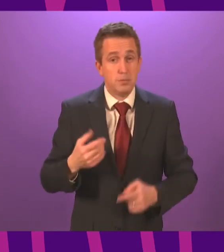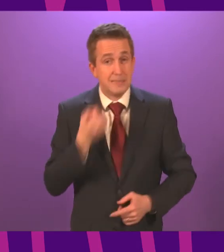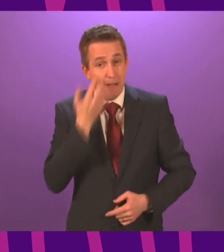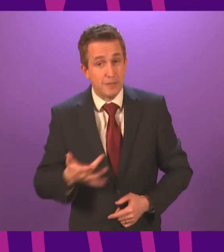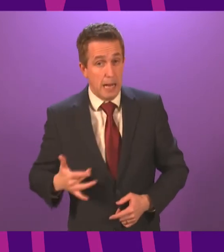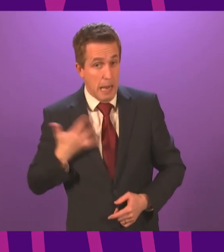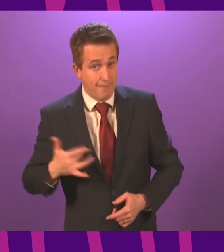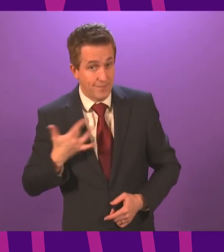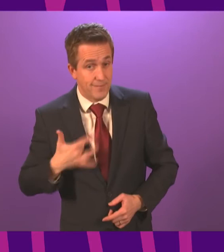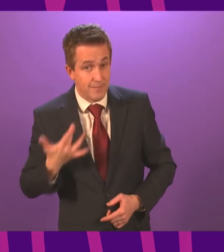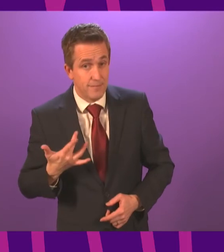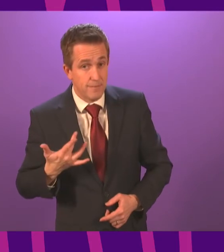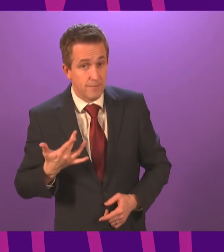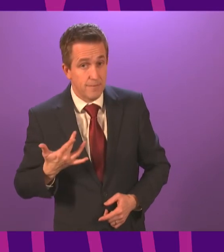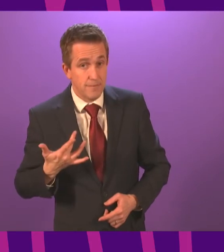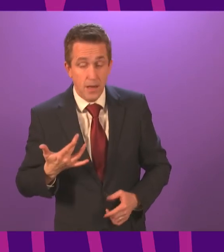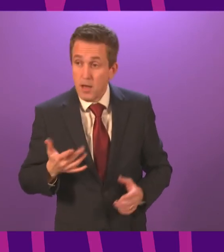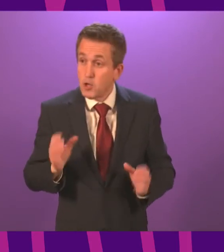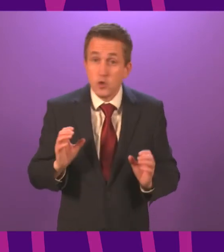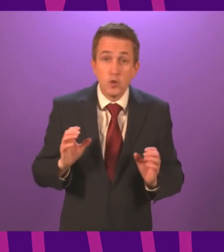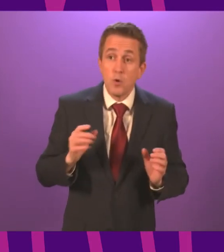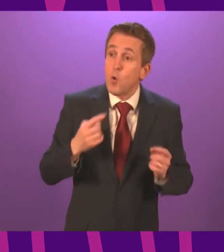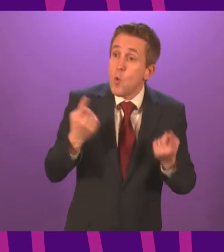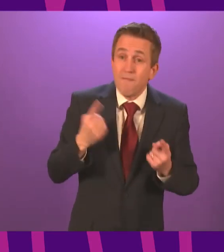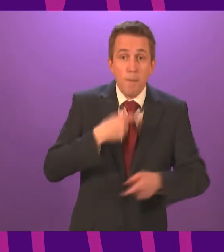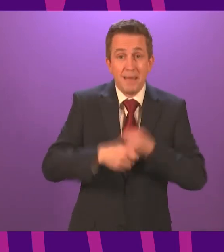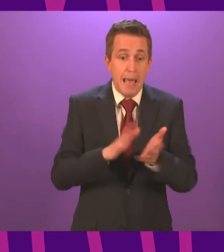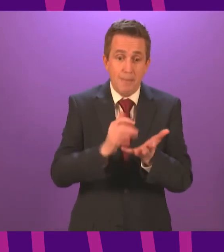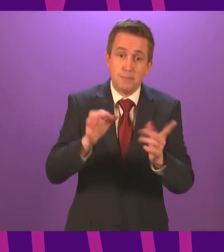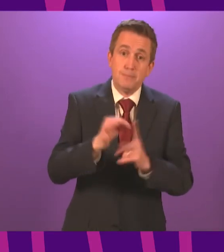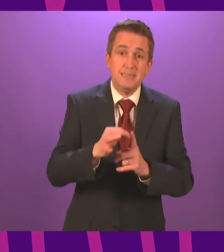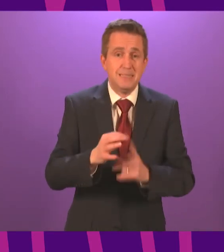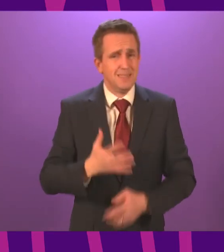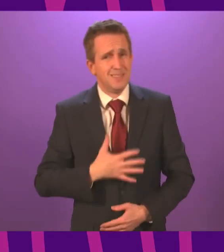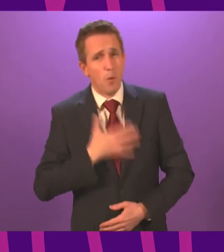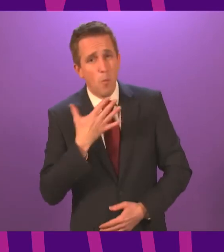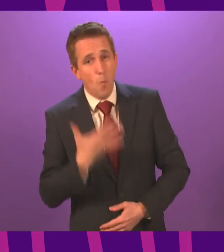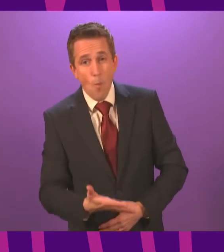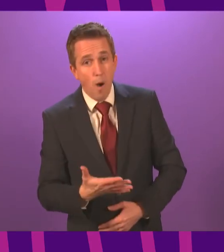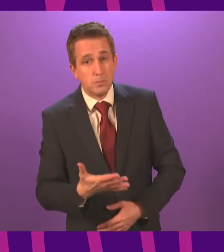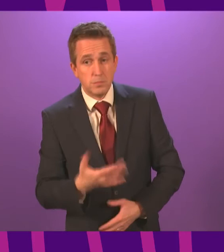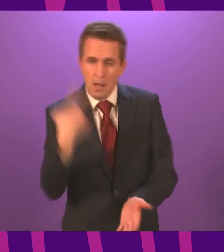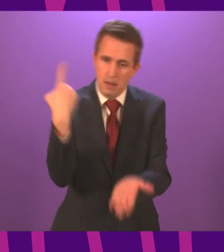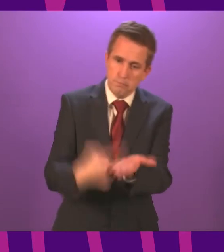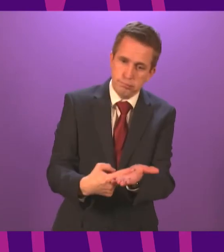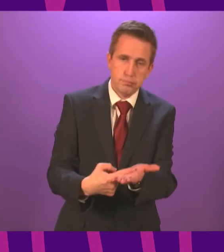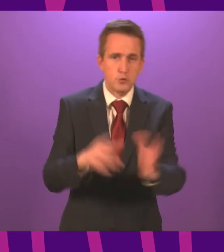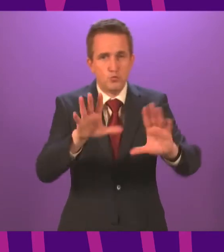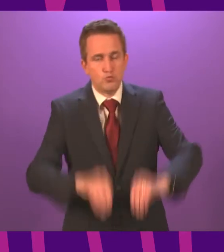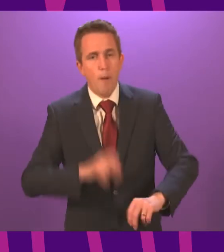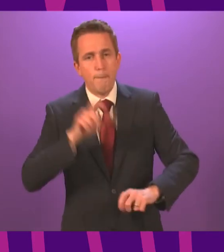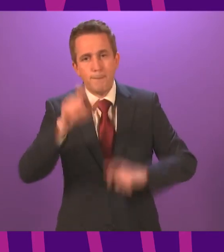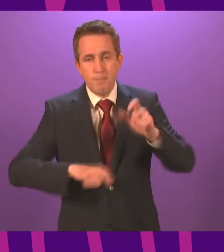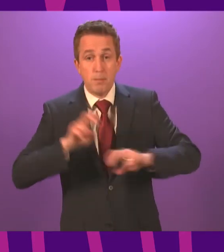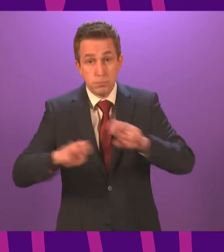of us would genuinely, who've come into politics, would ever want to see ourselves having to do. And